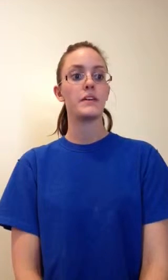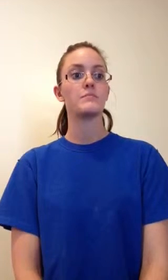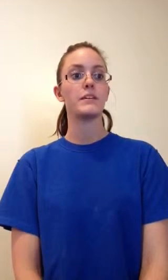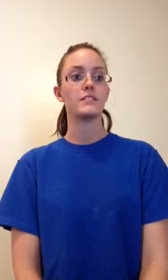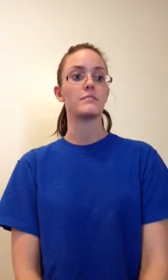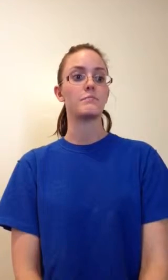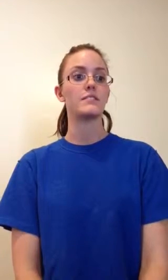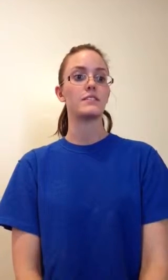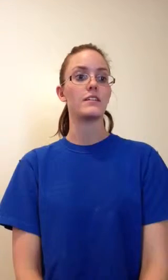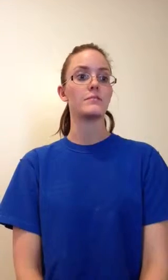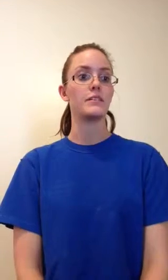Yes, basic, yes, basic.